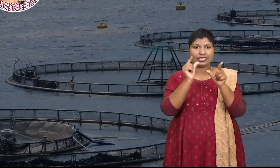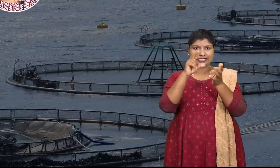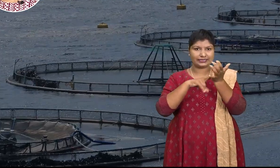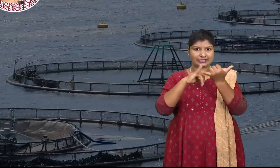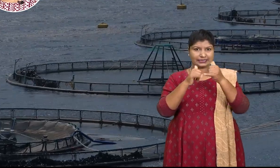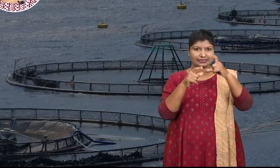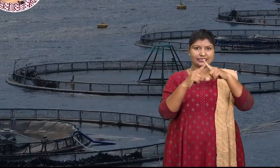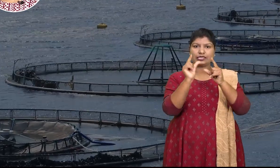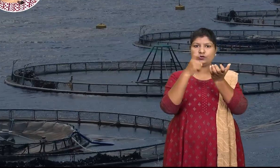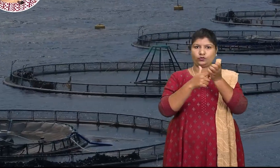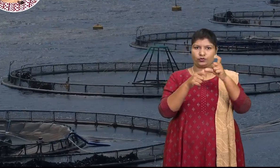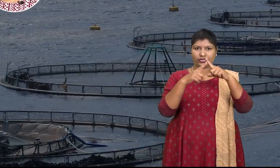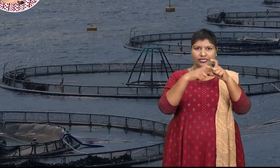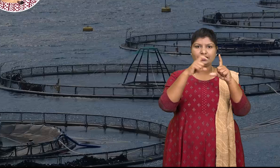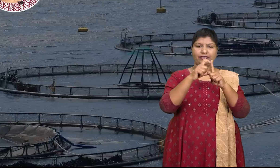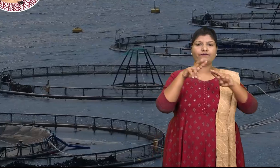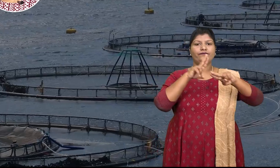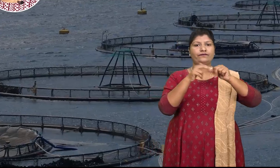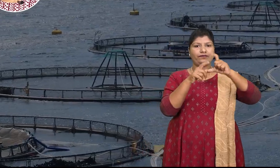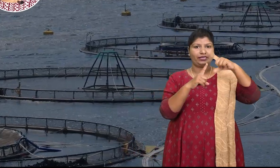polyunsaturated fatty acid.